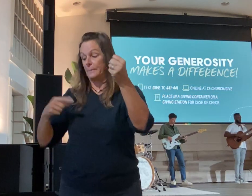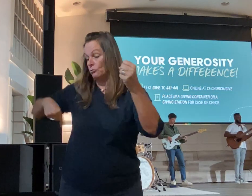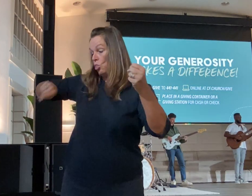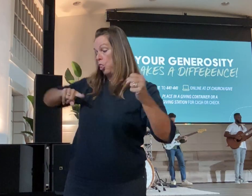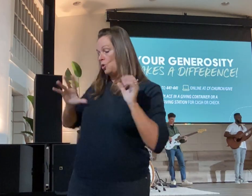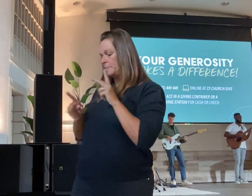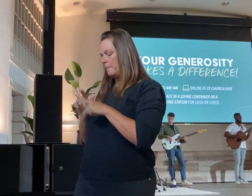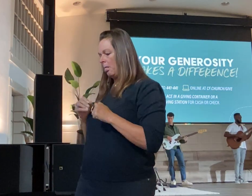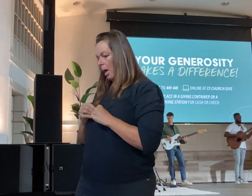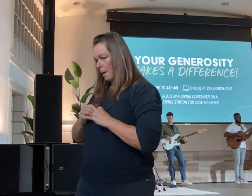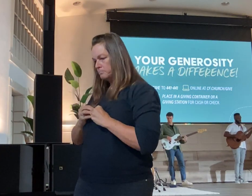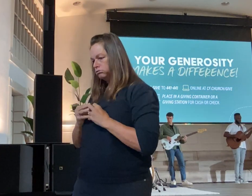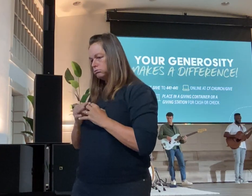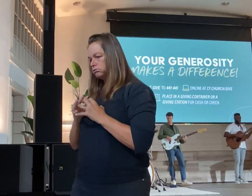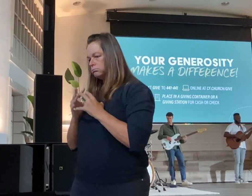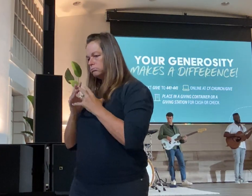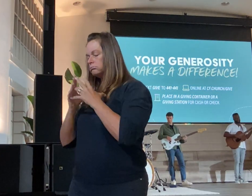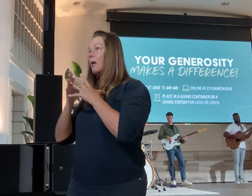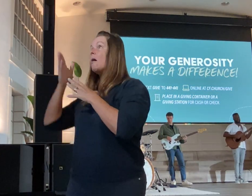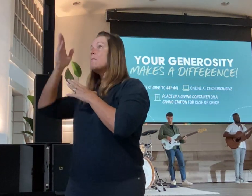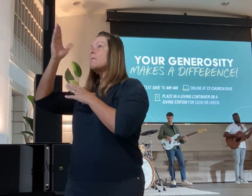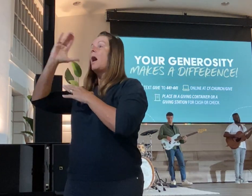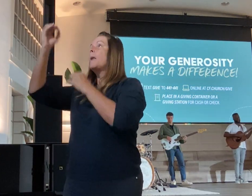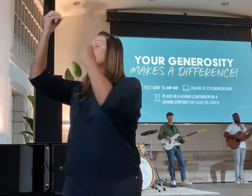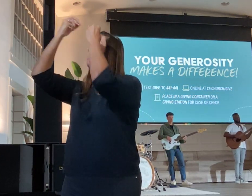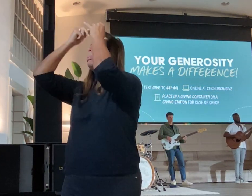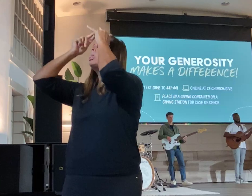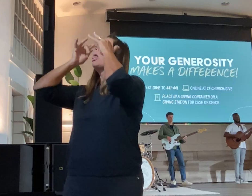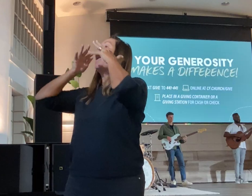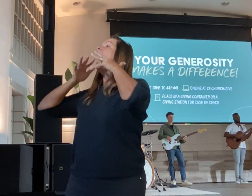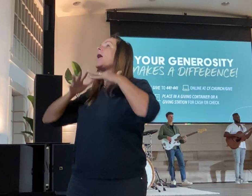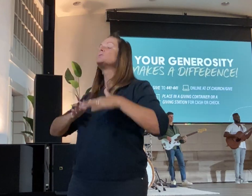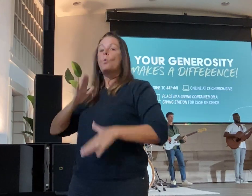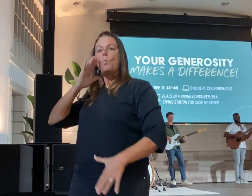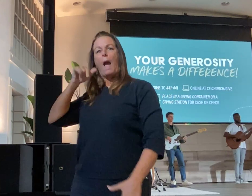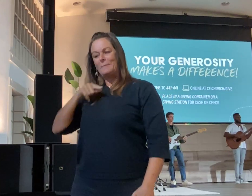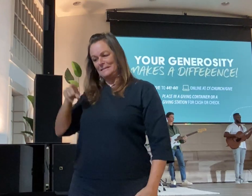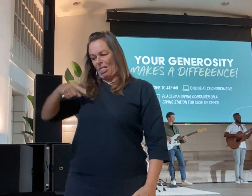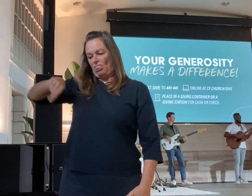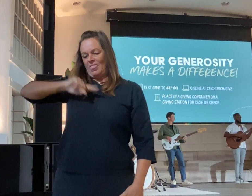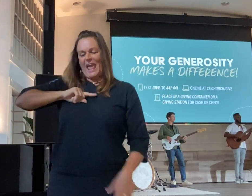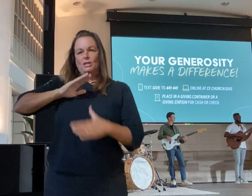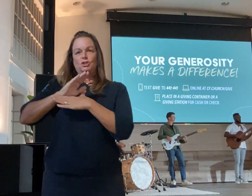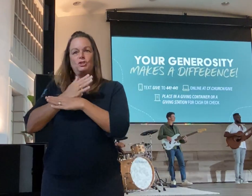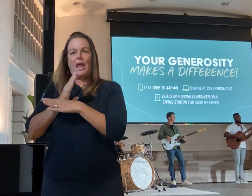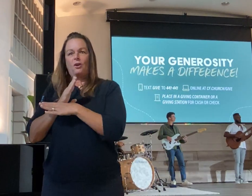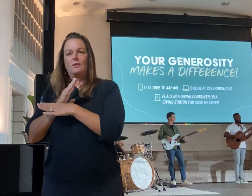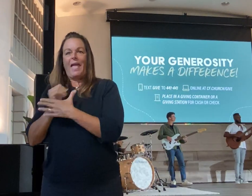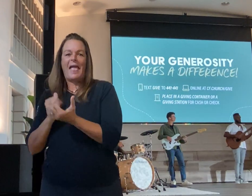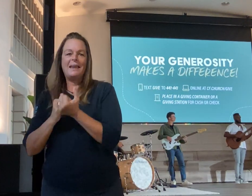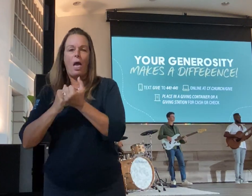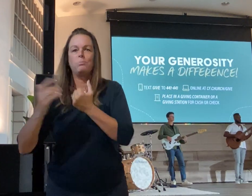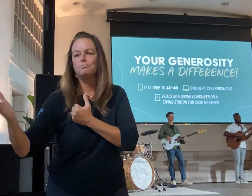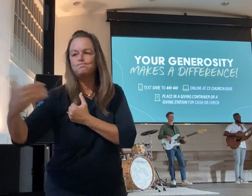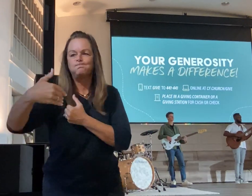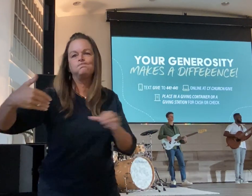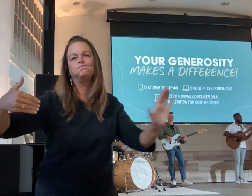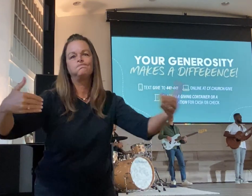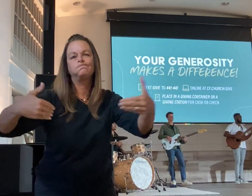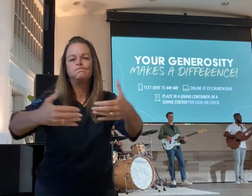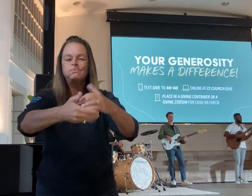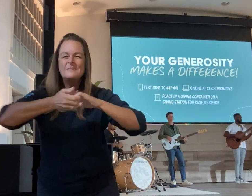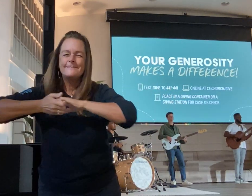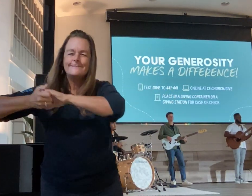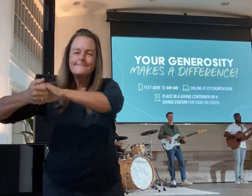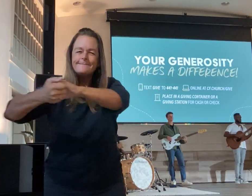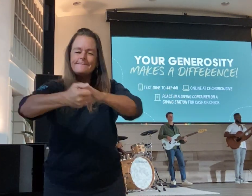own accord, they beg us earnestly for the privilege of sharing in the ministry to the saints. This passage of scripture